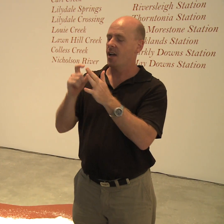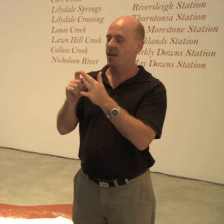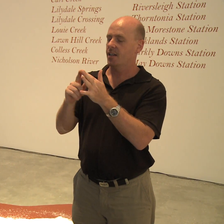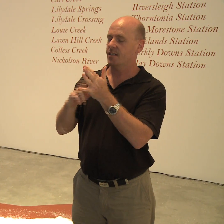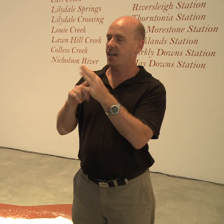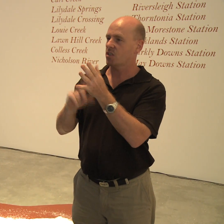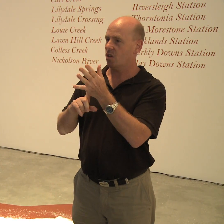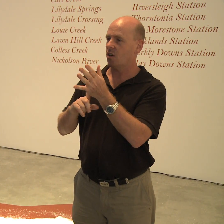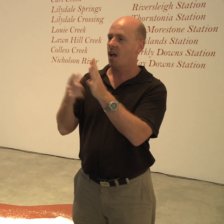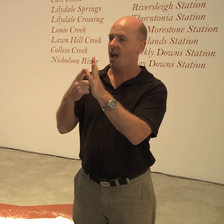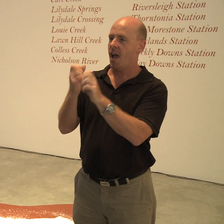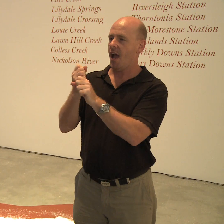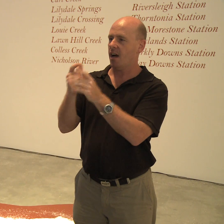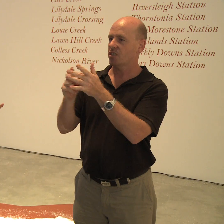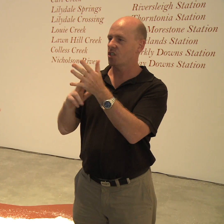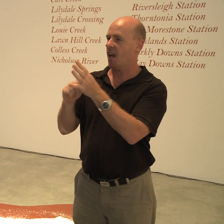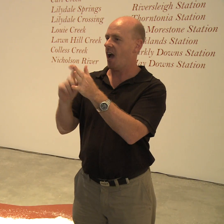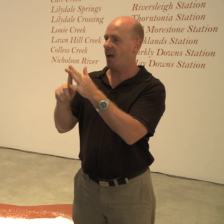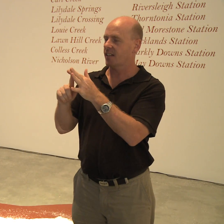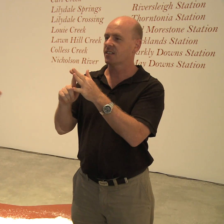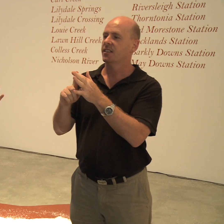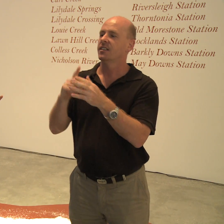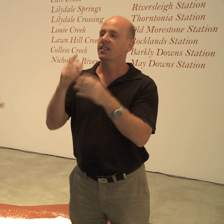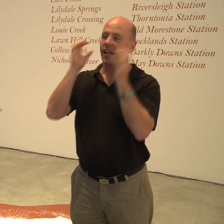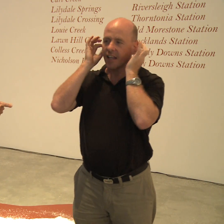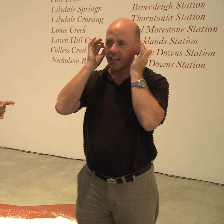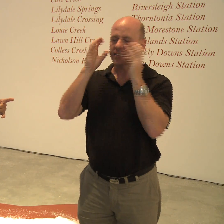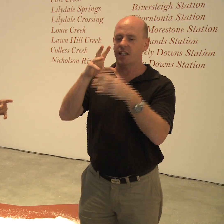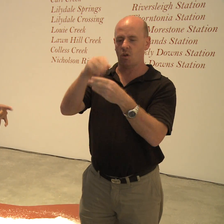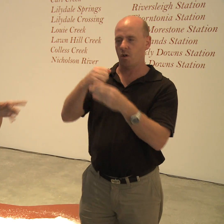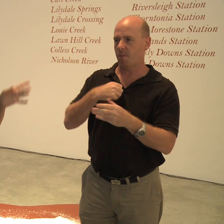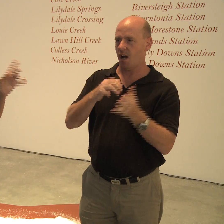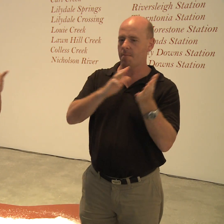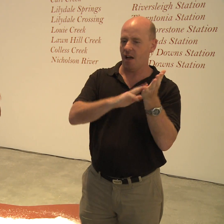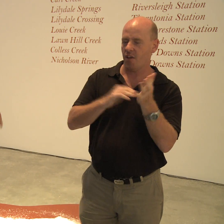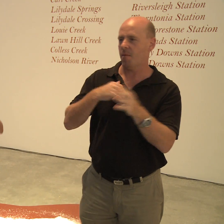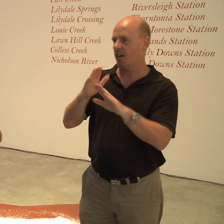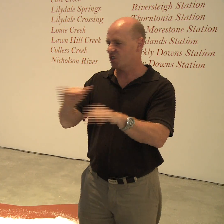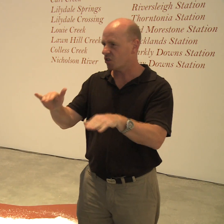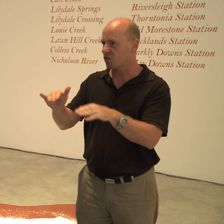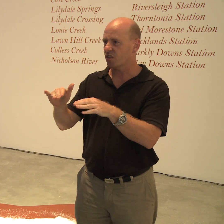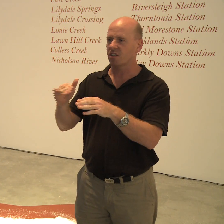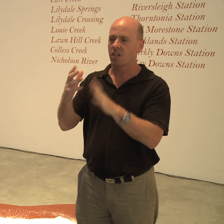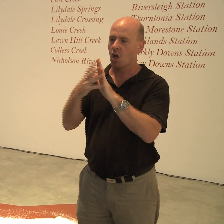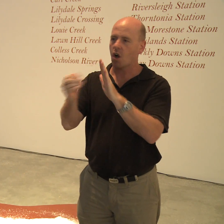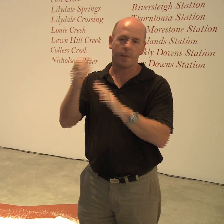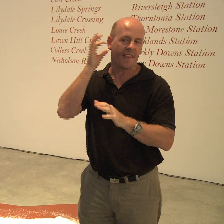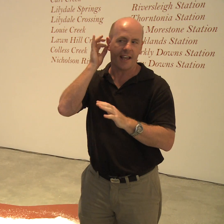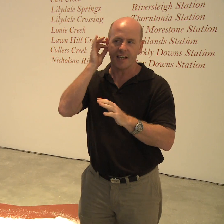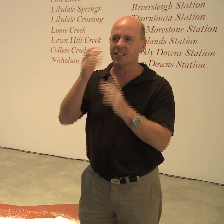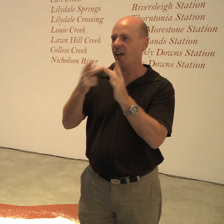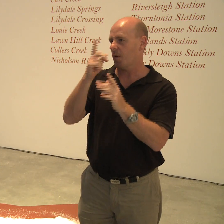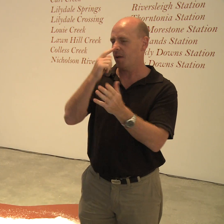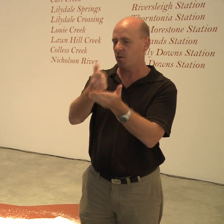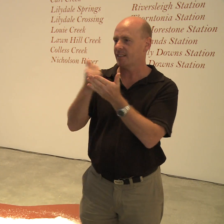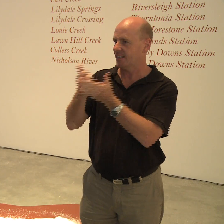castings of people's ears, including my children, my mother, and other people, artists who were assisting me at the